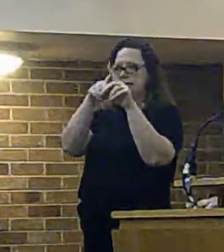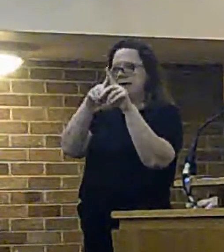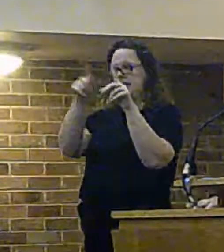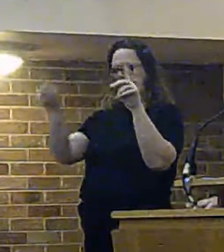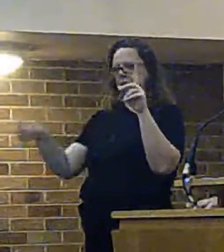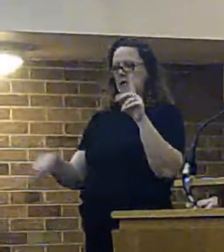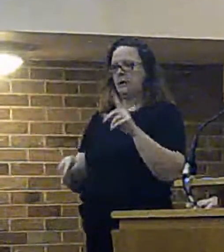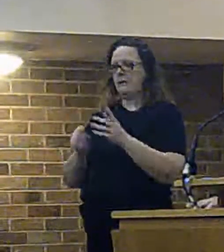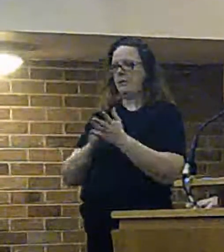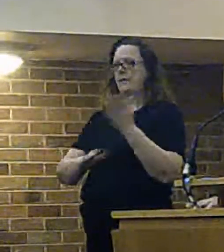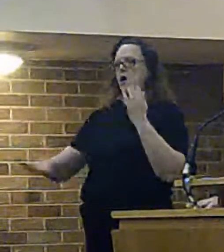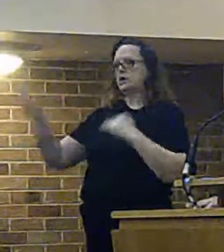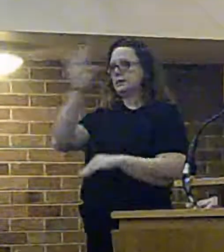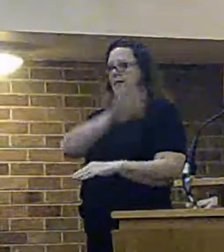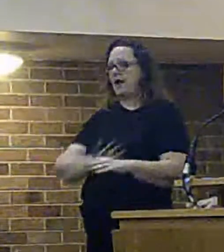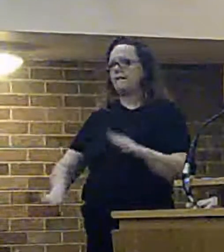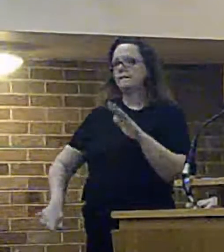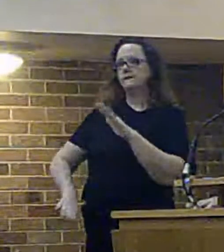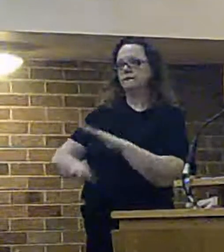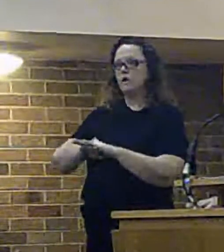affects all the Merseyside.